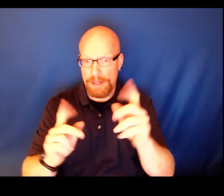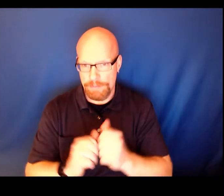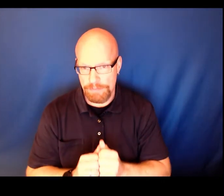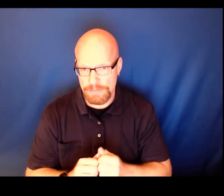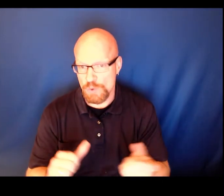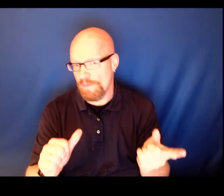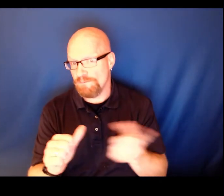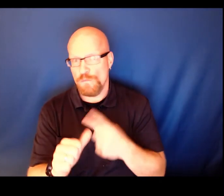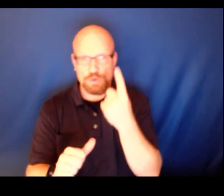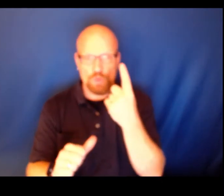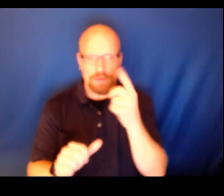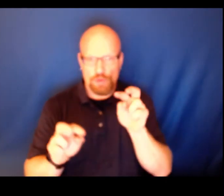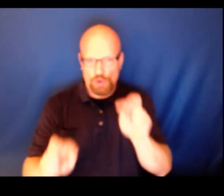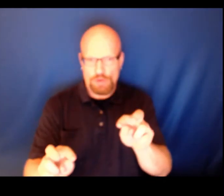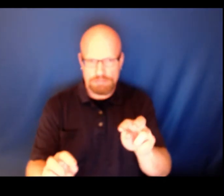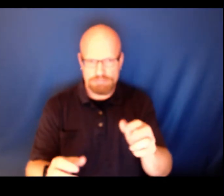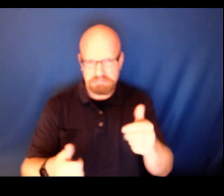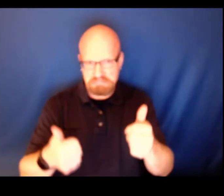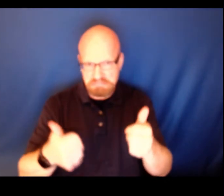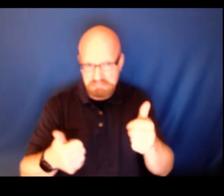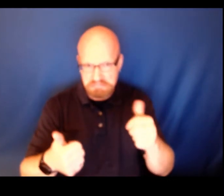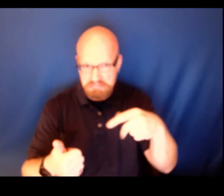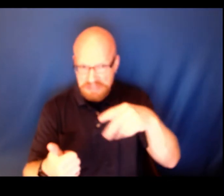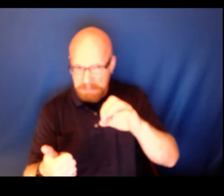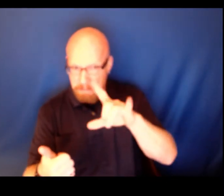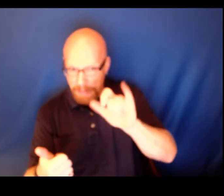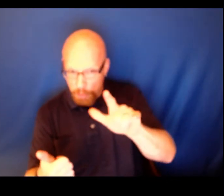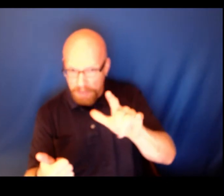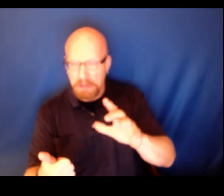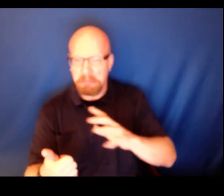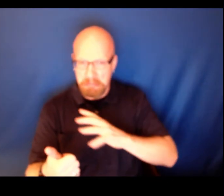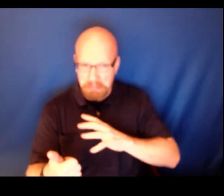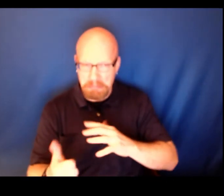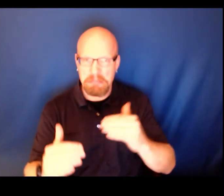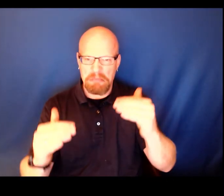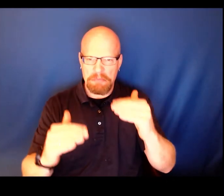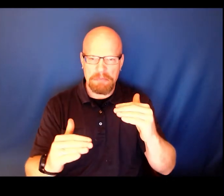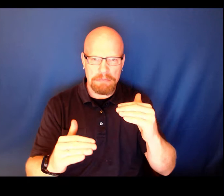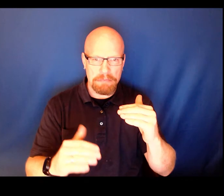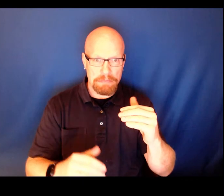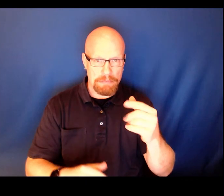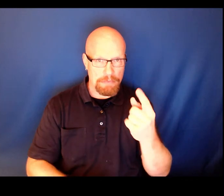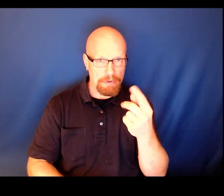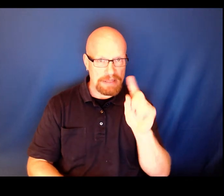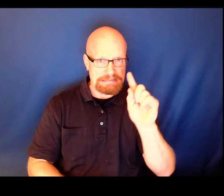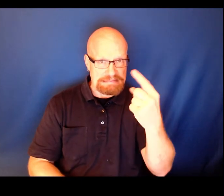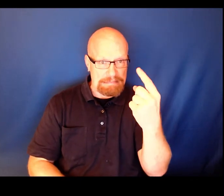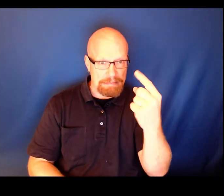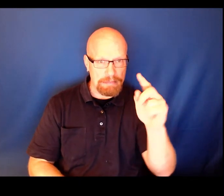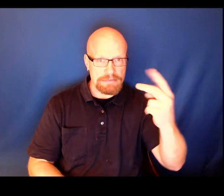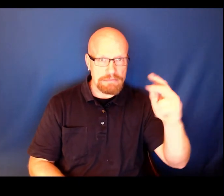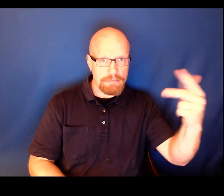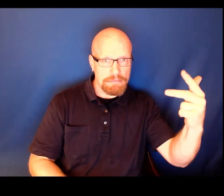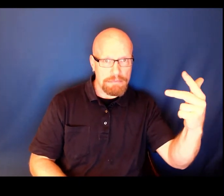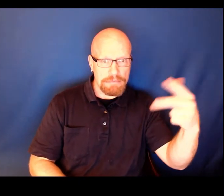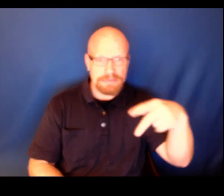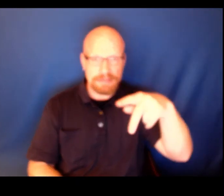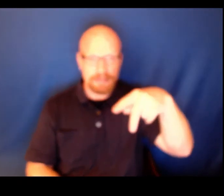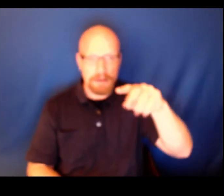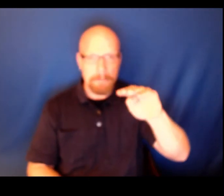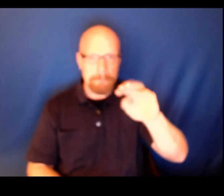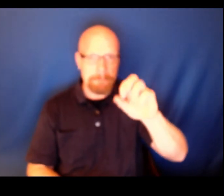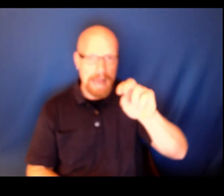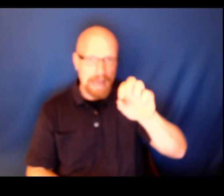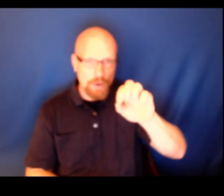Tri for trinomial is 3 terms. The first example we have, is it a polynomial or is it, okay, it is. Now, is it